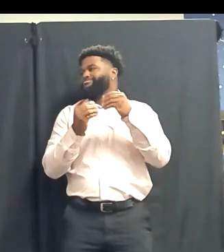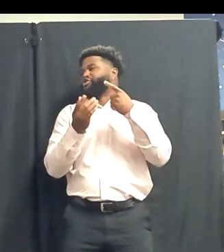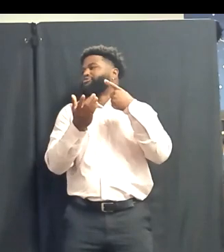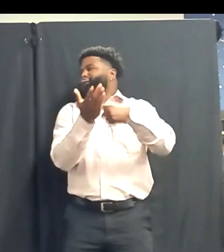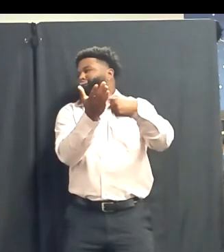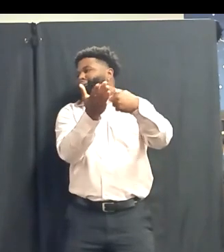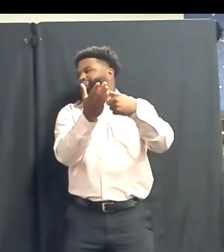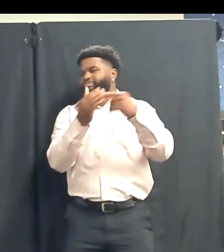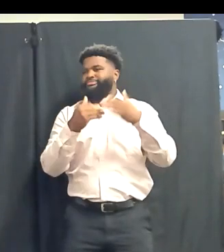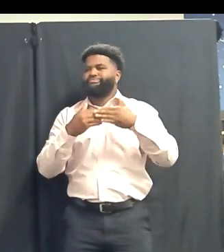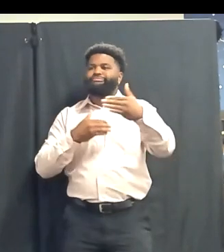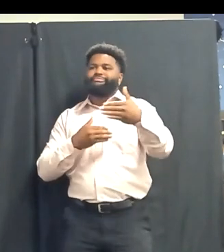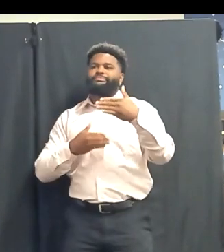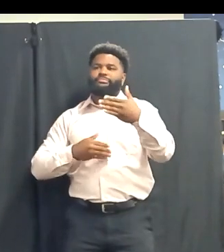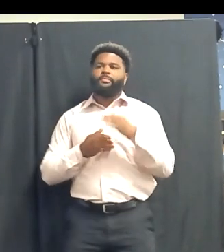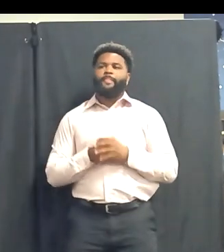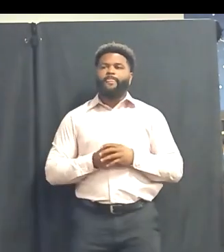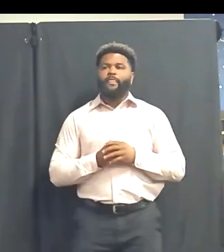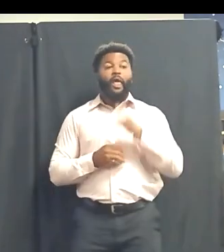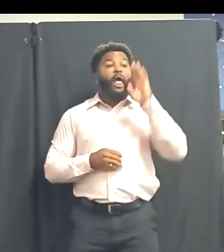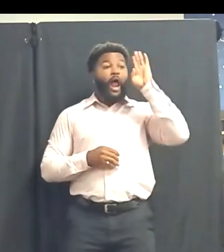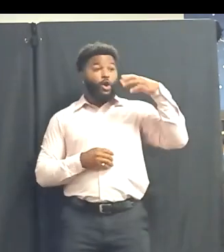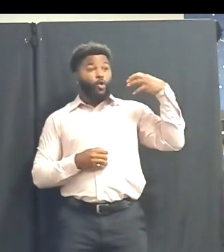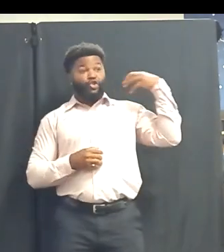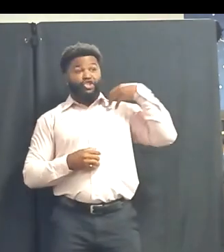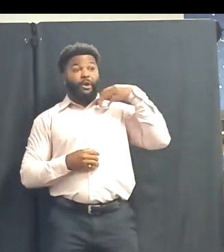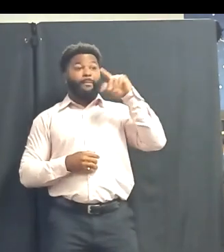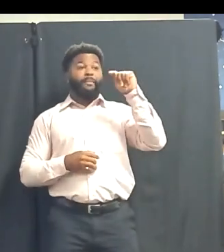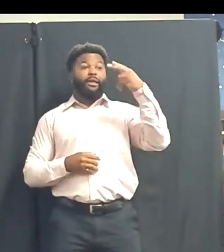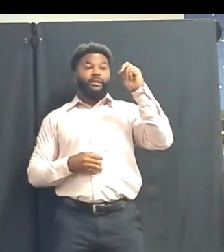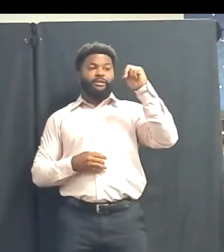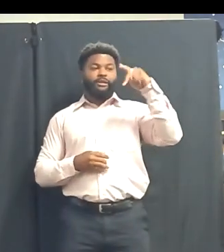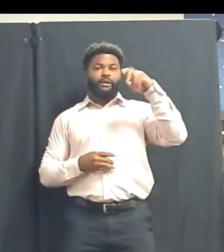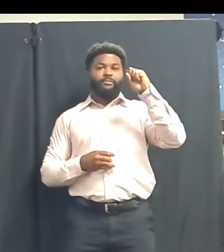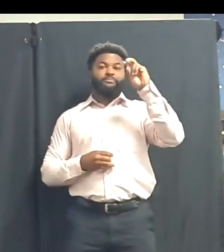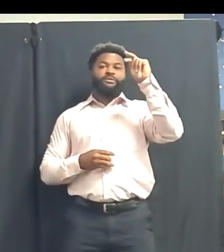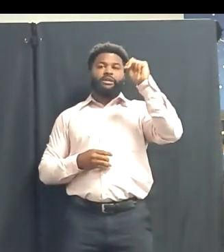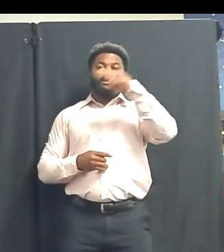I know that Chairman Thompson is committed to